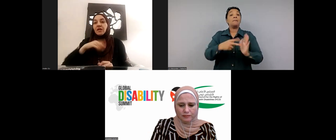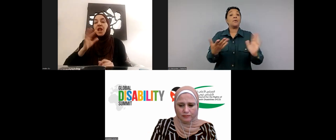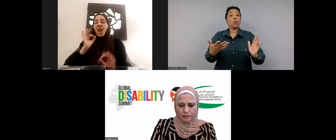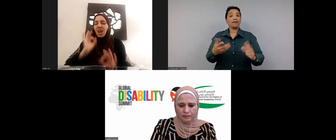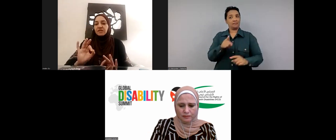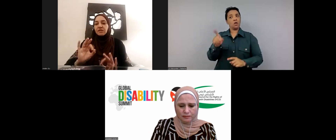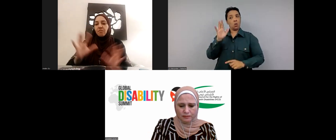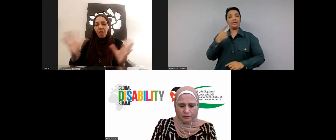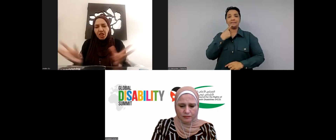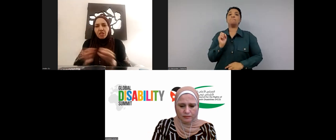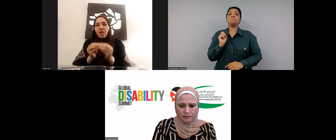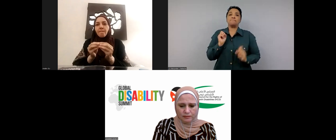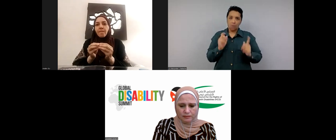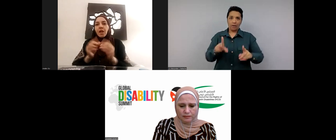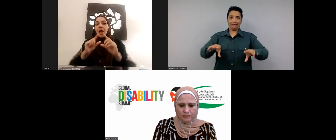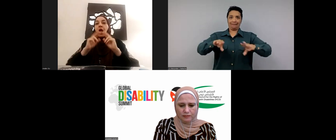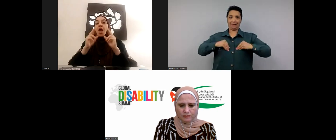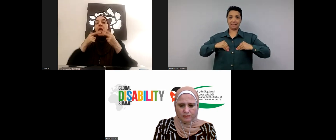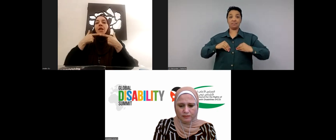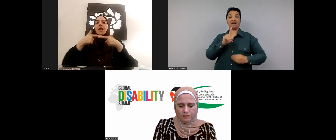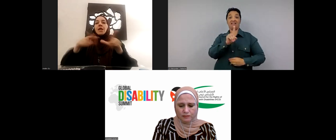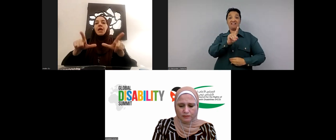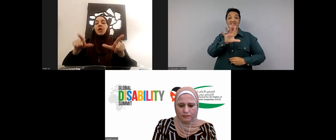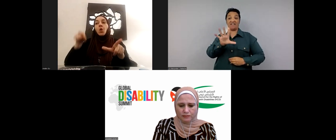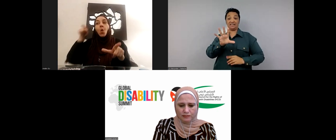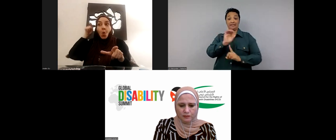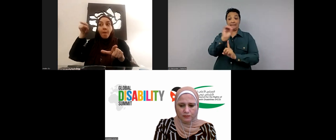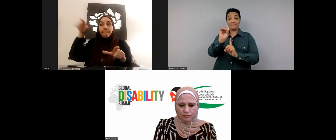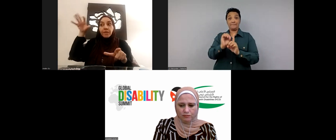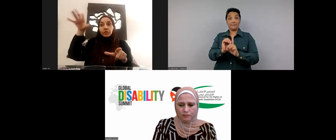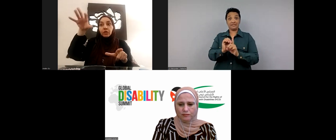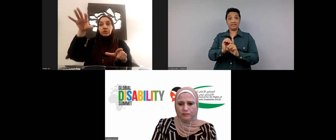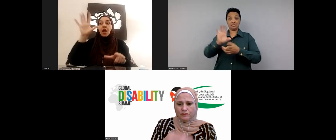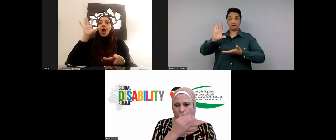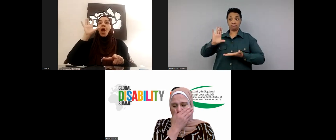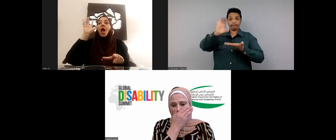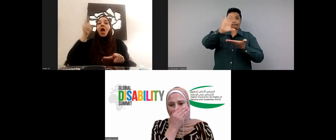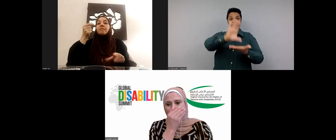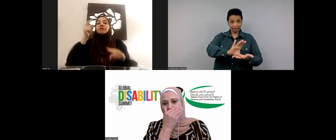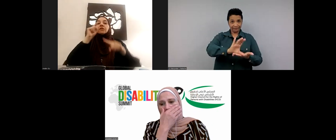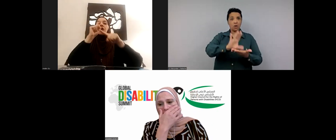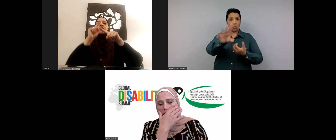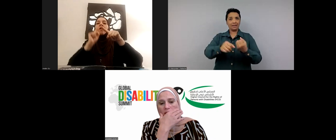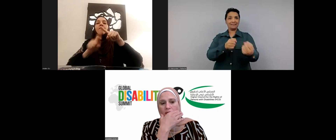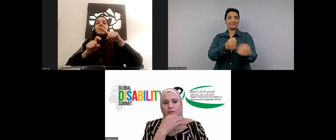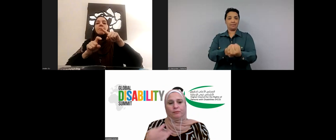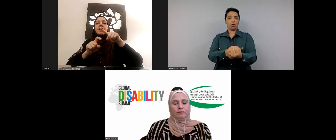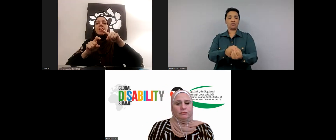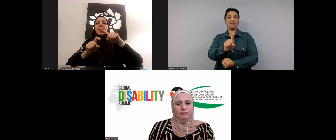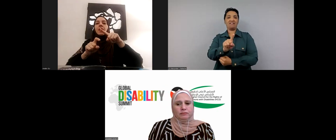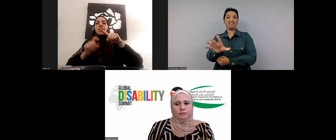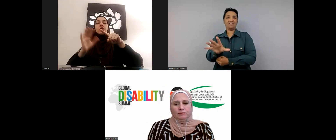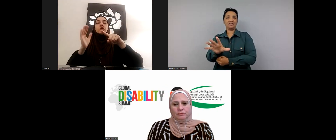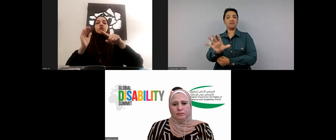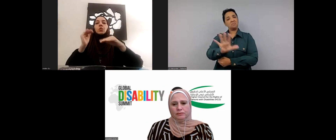15% of their developmental profile for the 15%, which is the